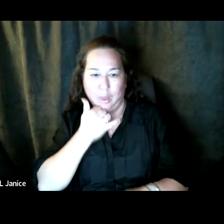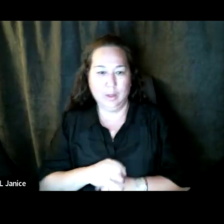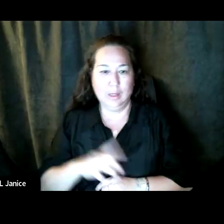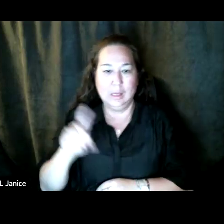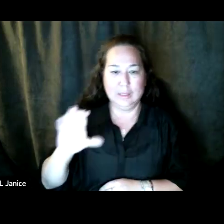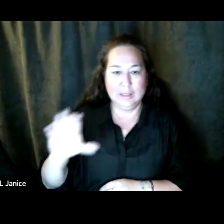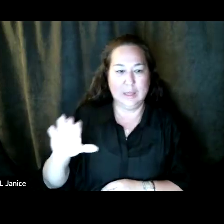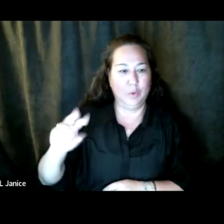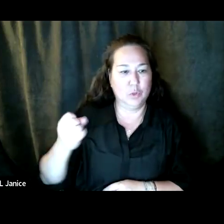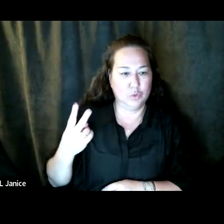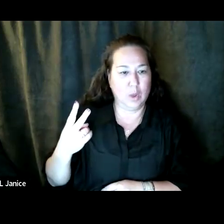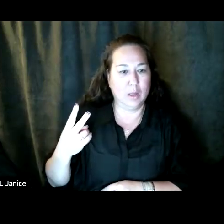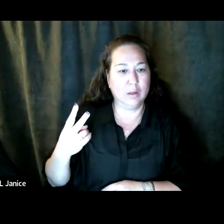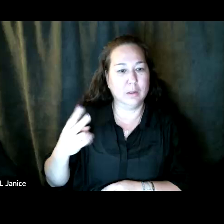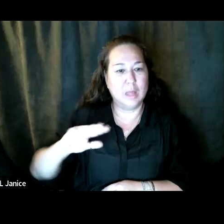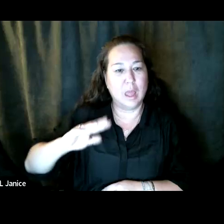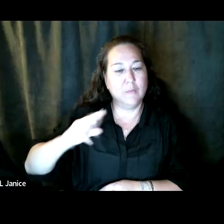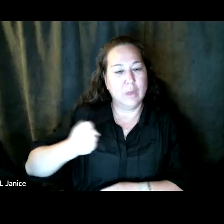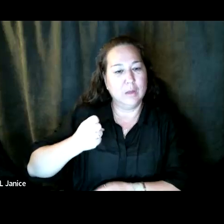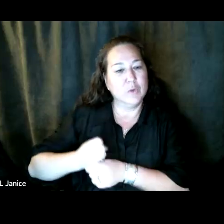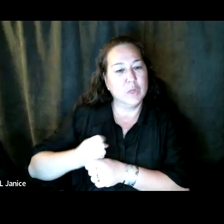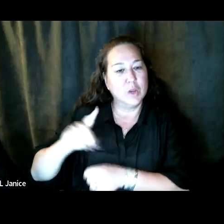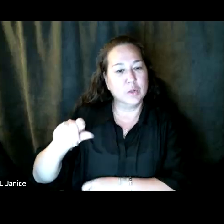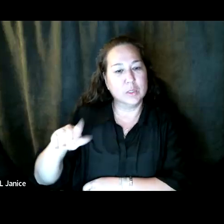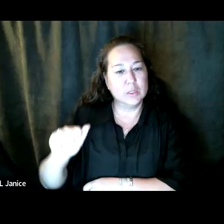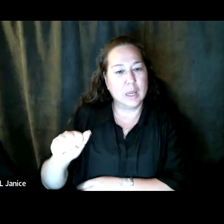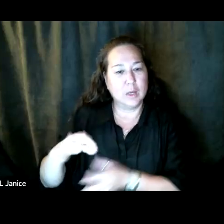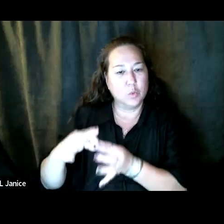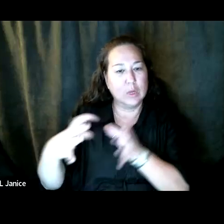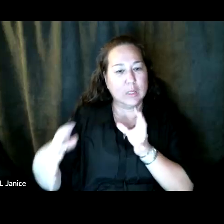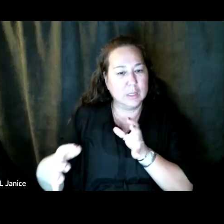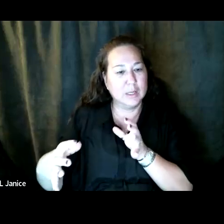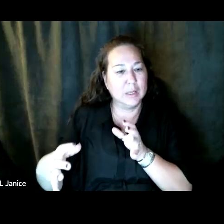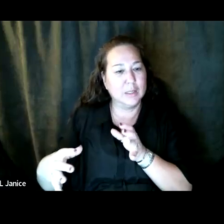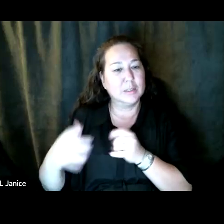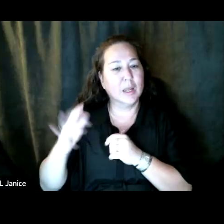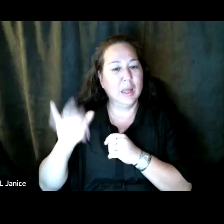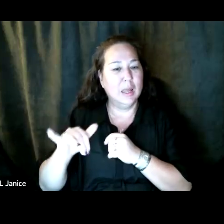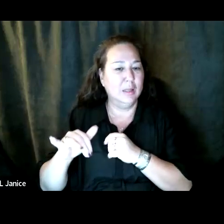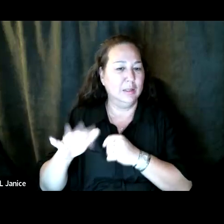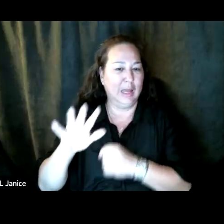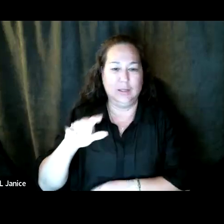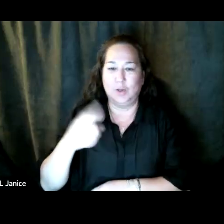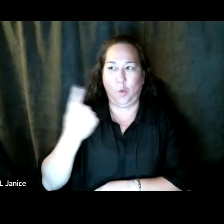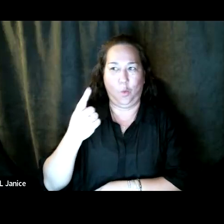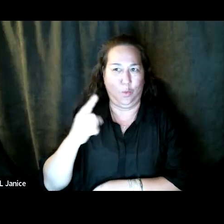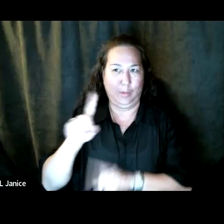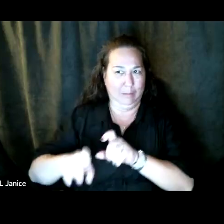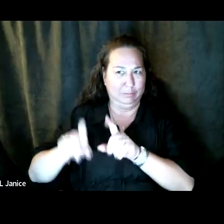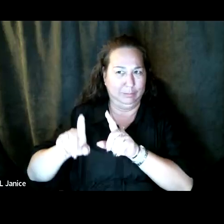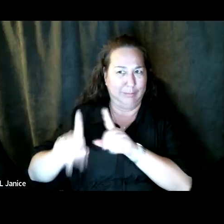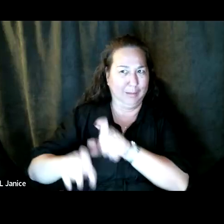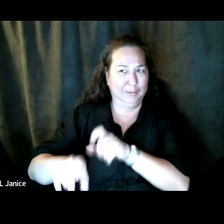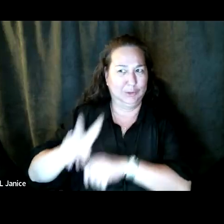data release of the American Community Survey, which unfortunately only surveys 2.5% of the population. That means that